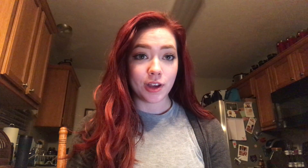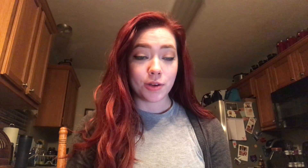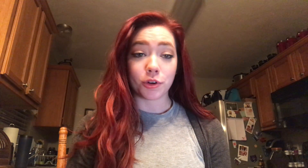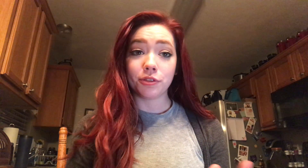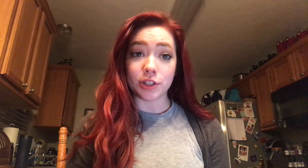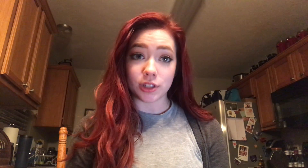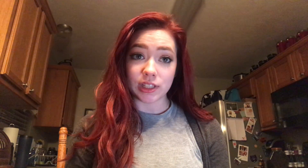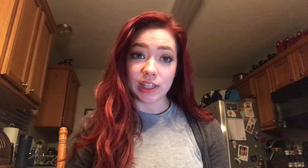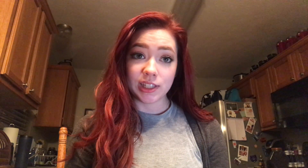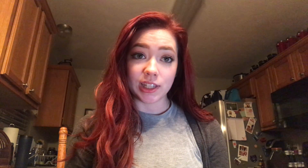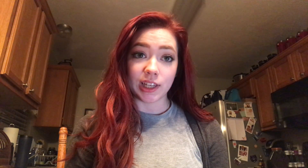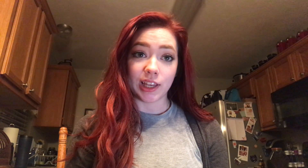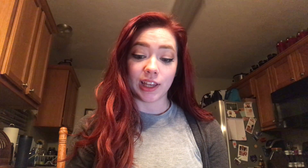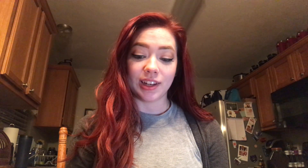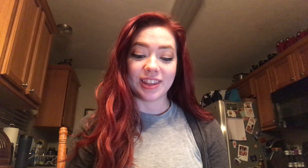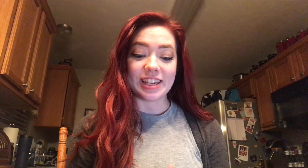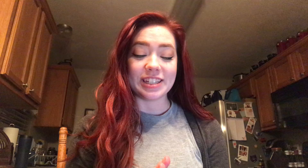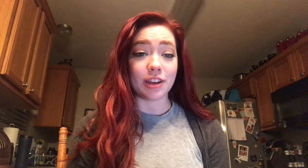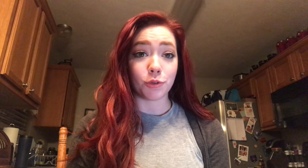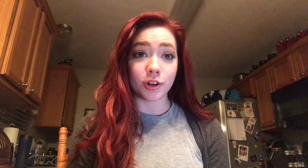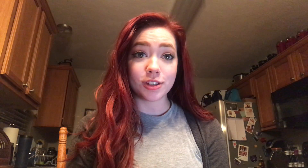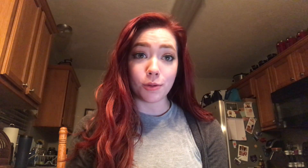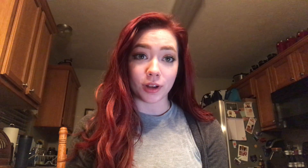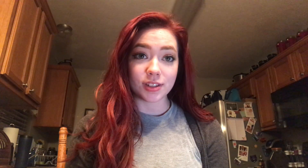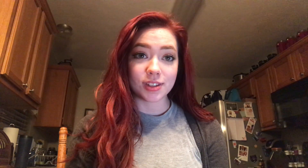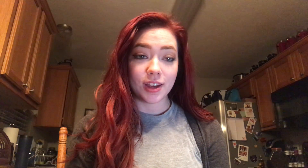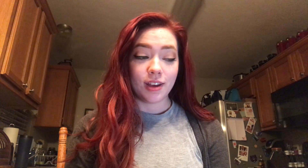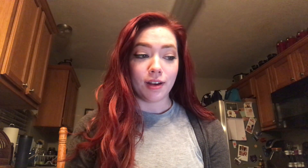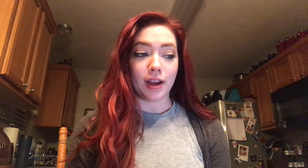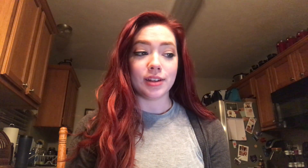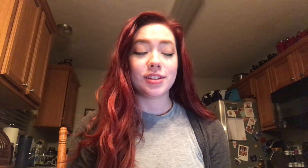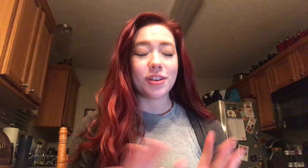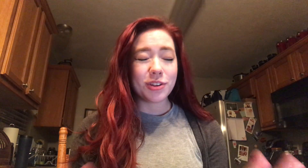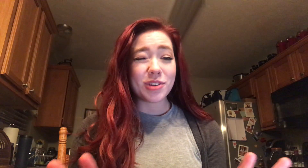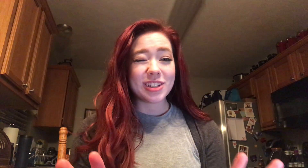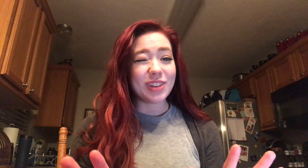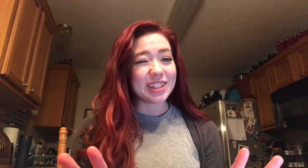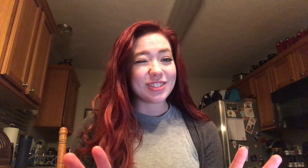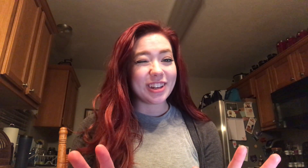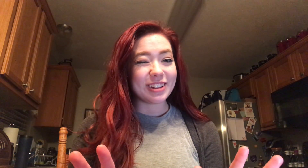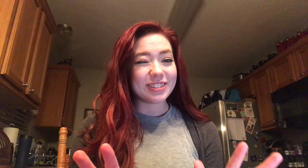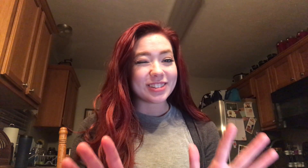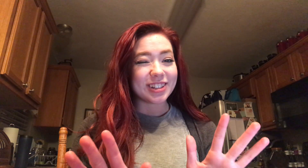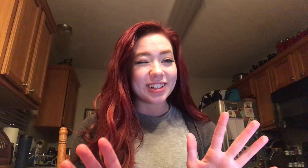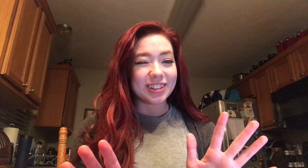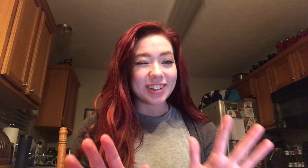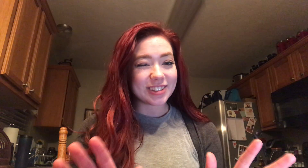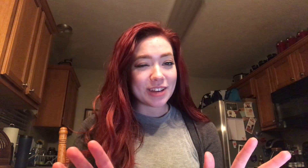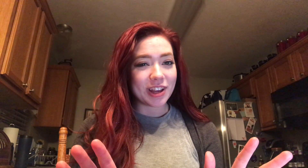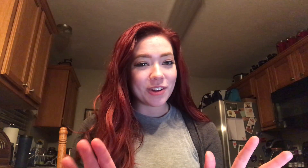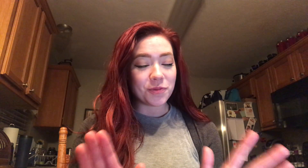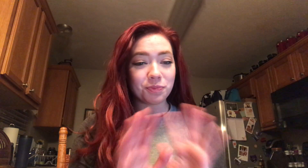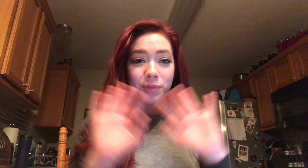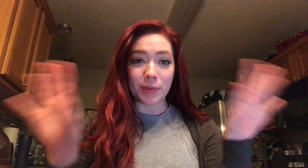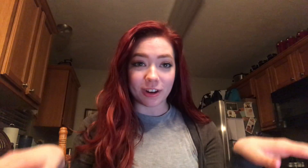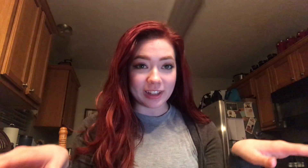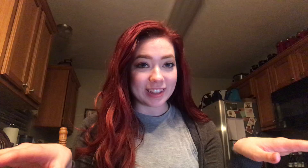more efficiently in the DaveBucks Starbucks. I definitely wanted to make this video a long time ago, but better late than